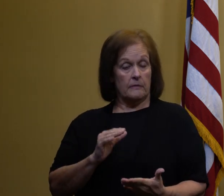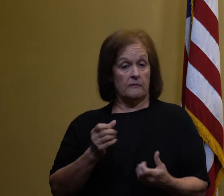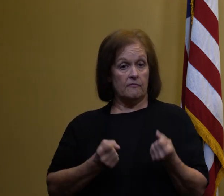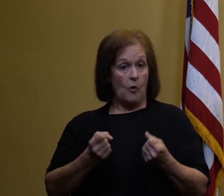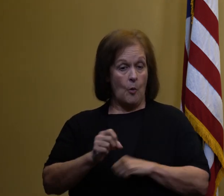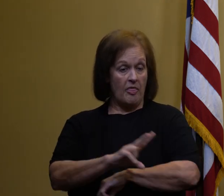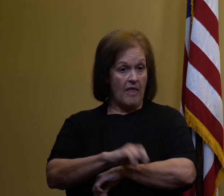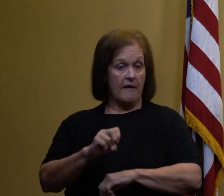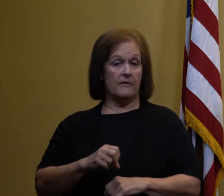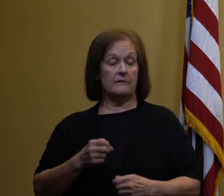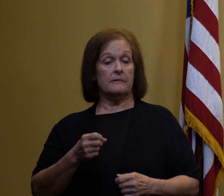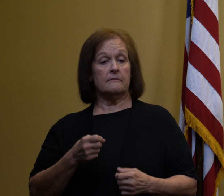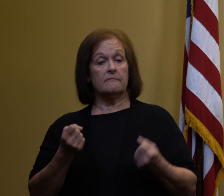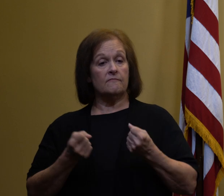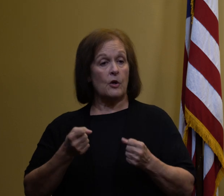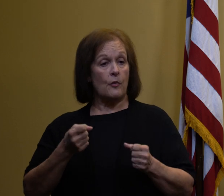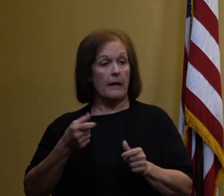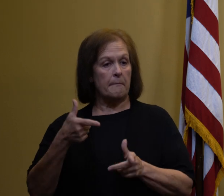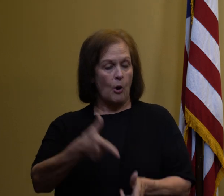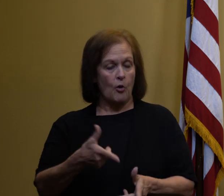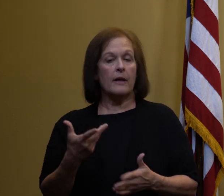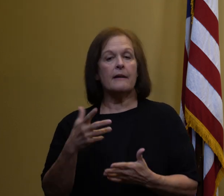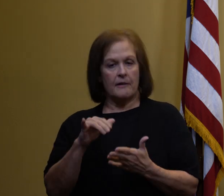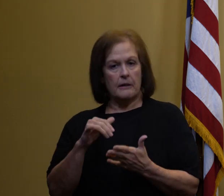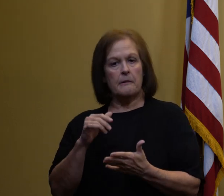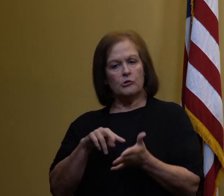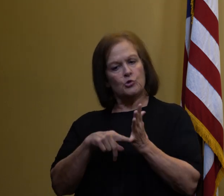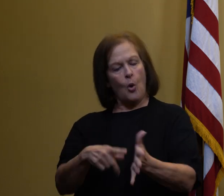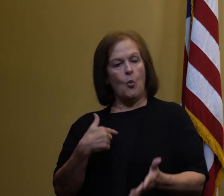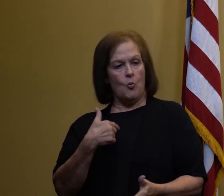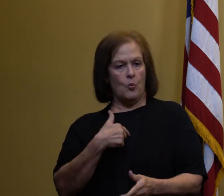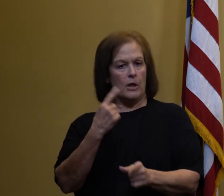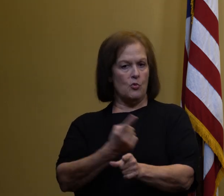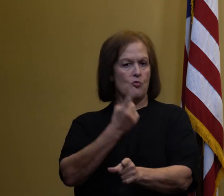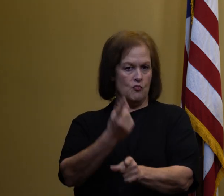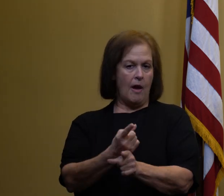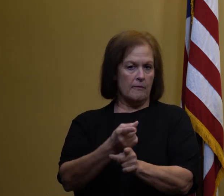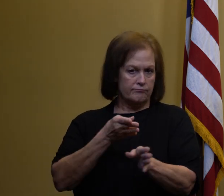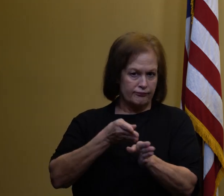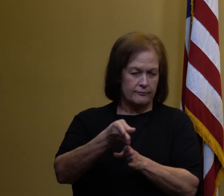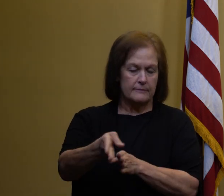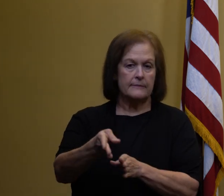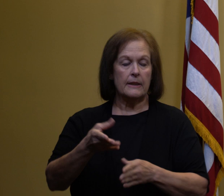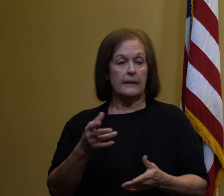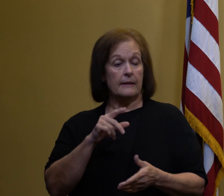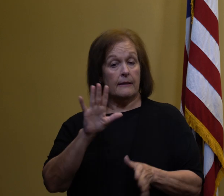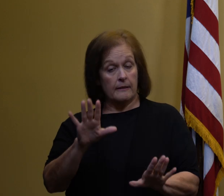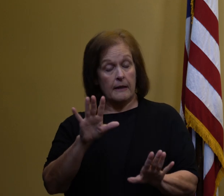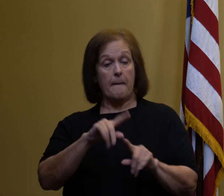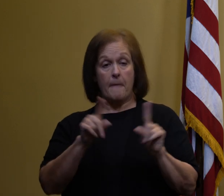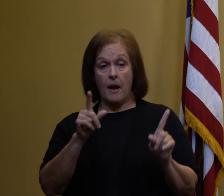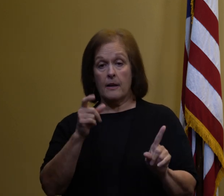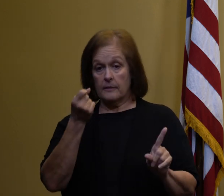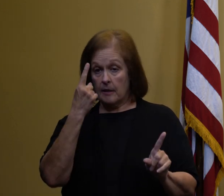auto thefts proves that we are on the right track. As I always say, it doesn't mean that